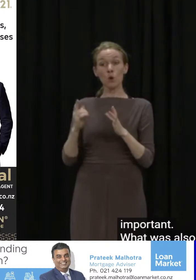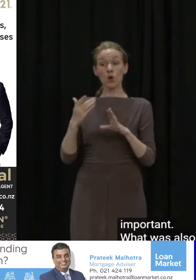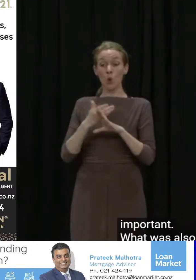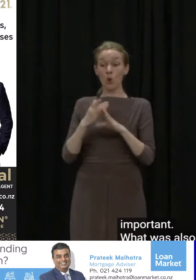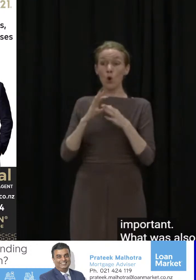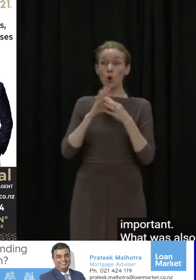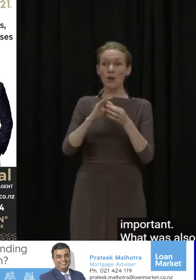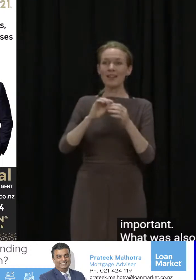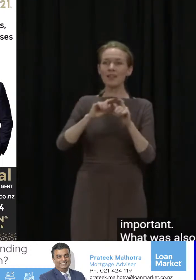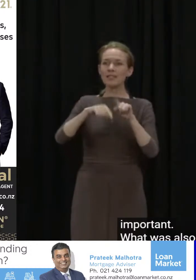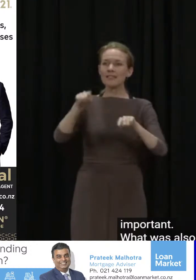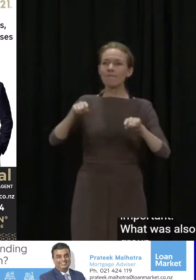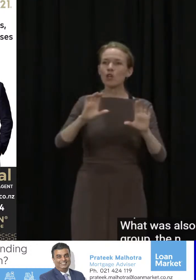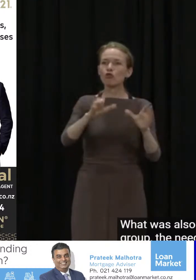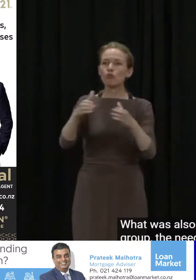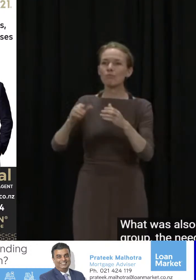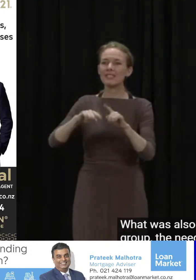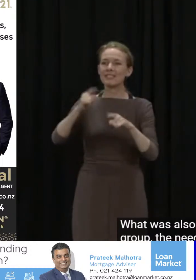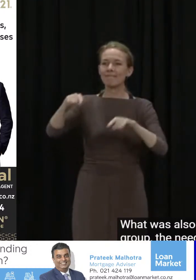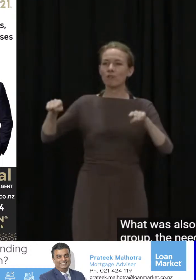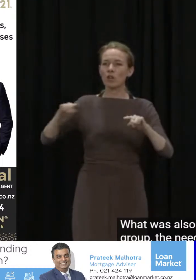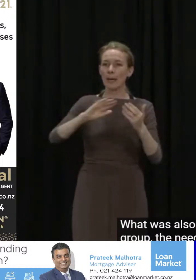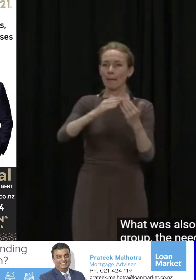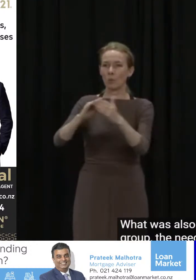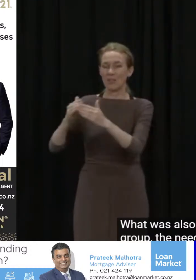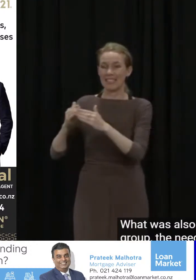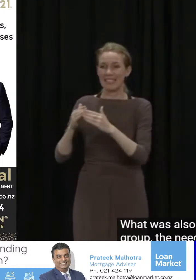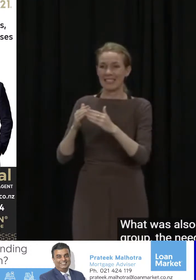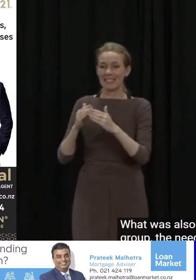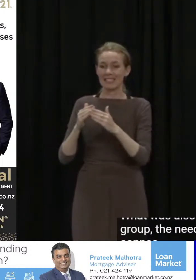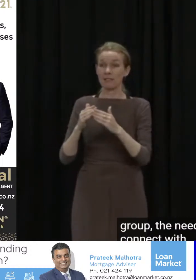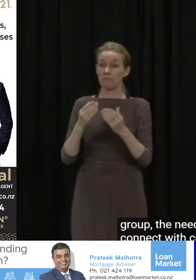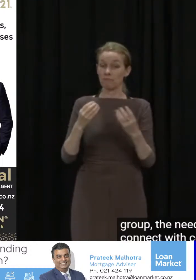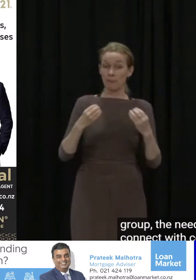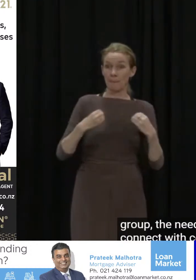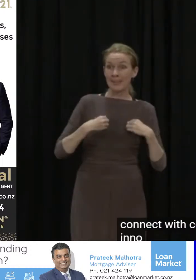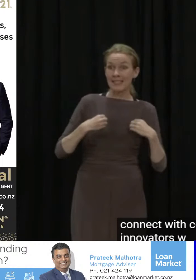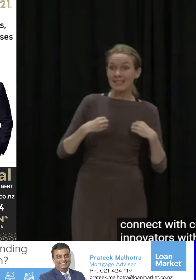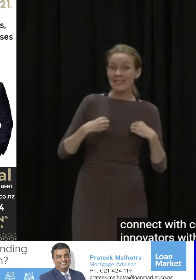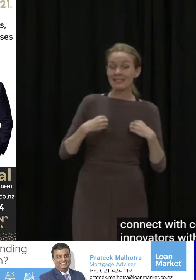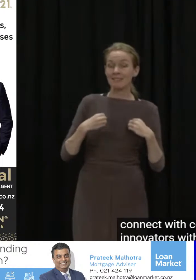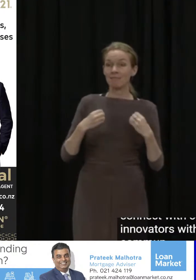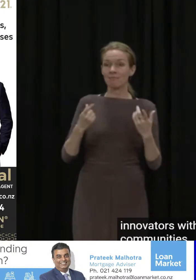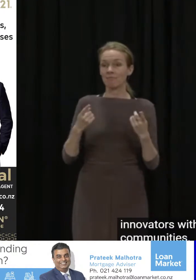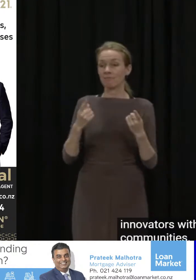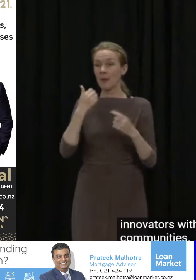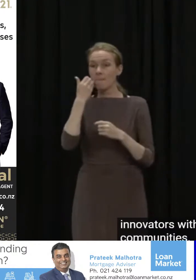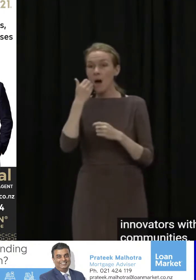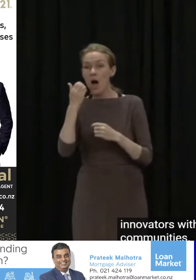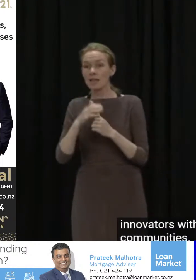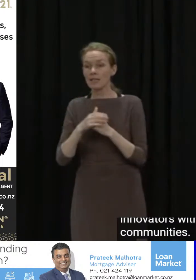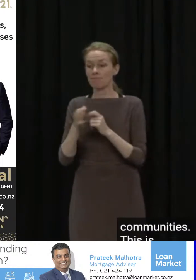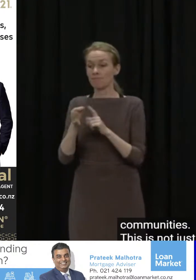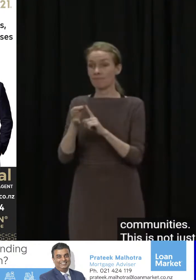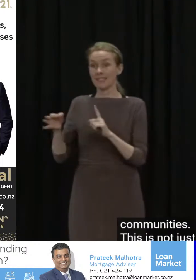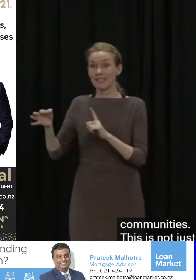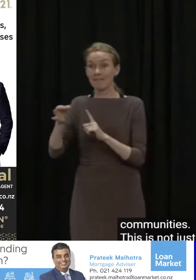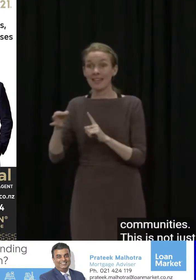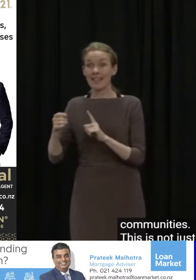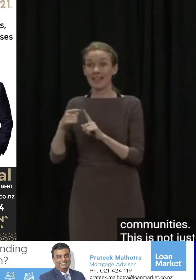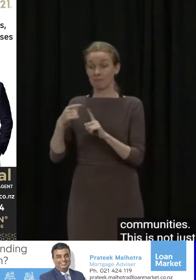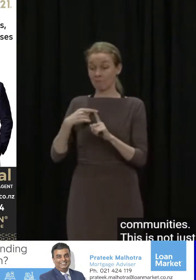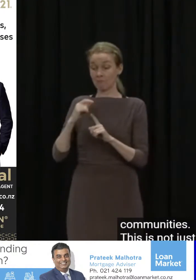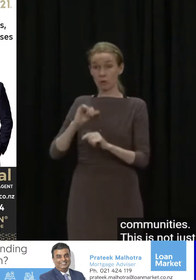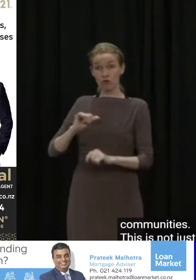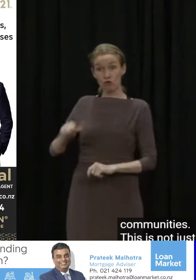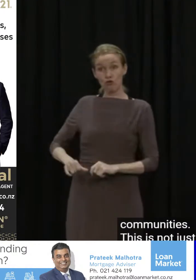those communities. And that's not just the business community, that's with Māori, Pacific, rural and other communities. As we